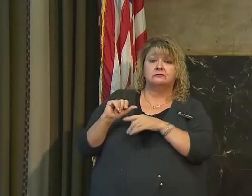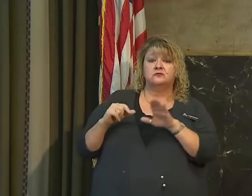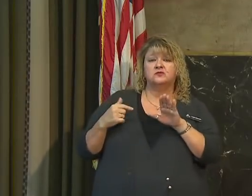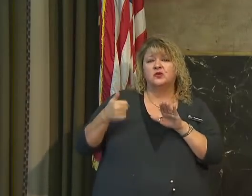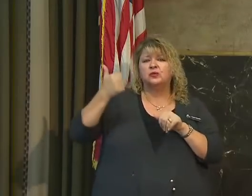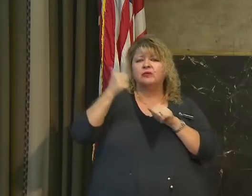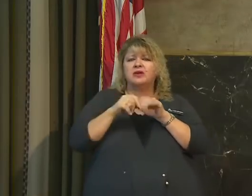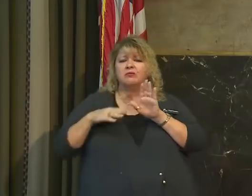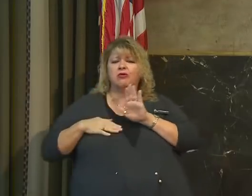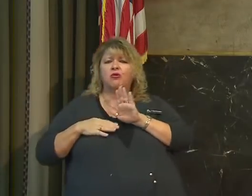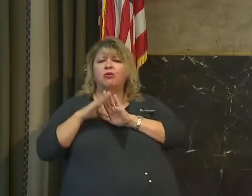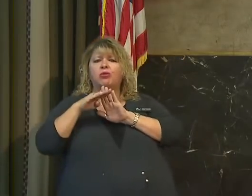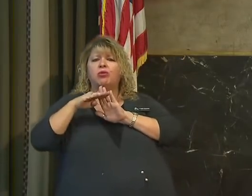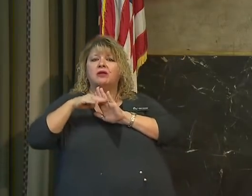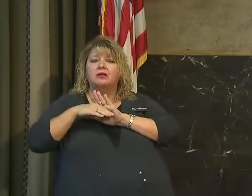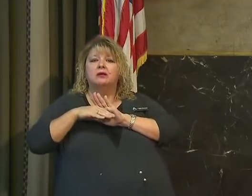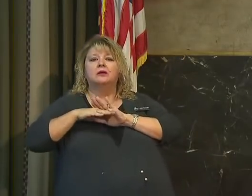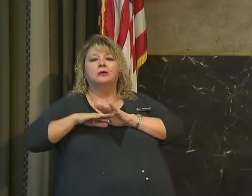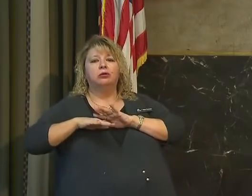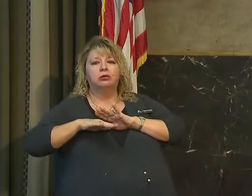surge of COVID.